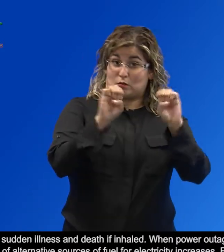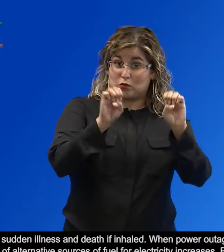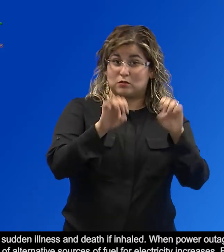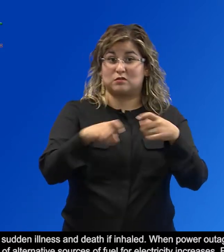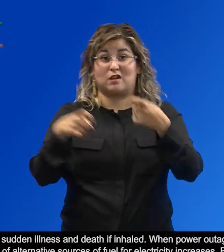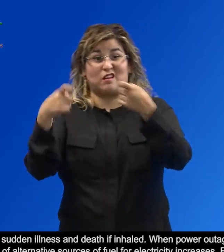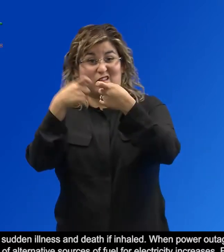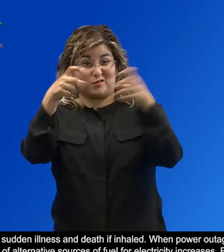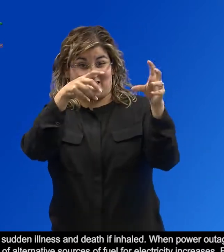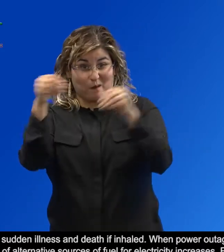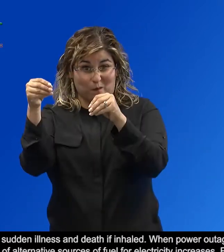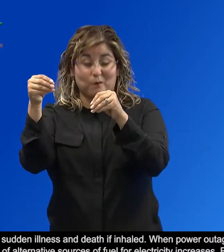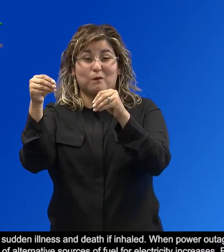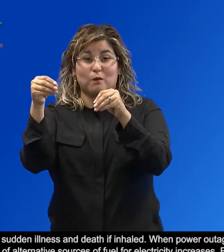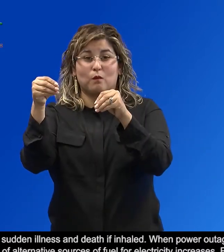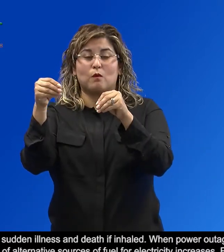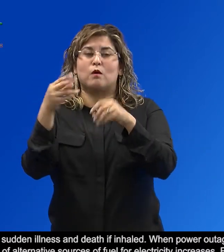electricity increases.